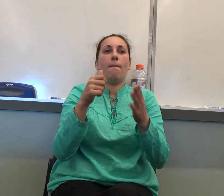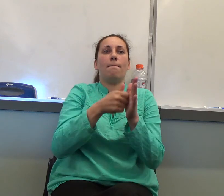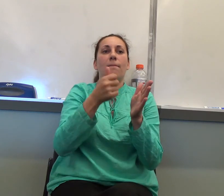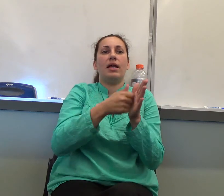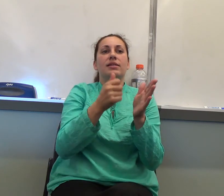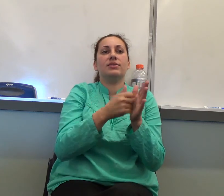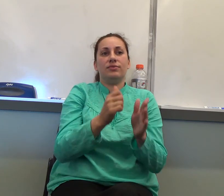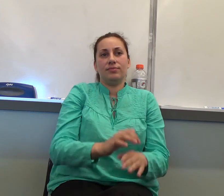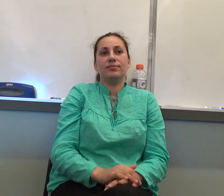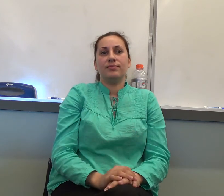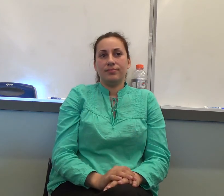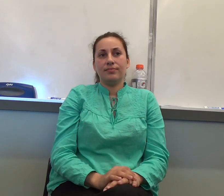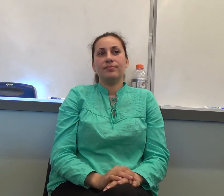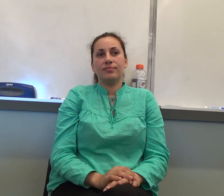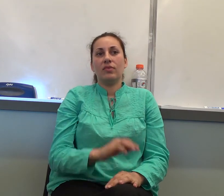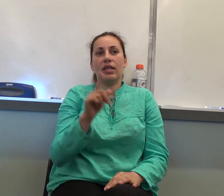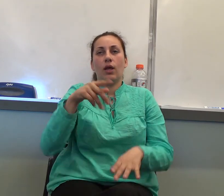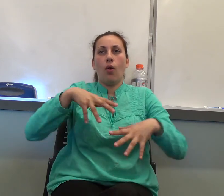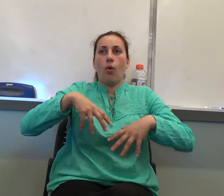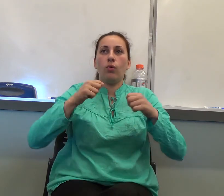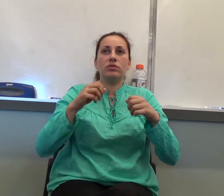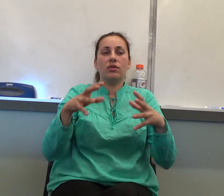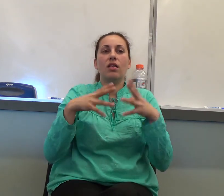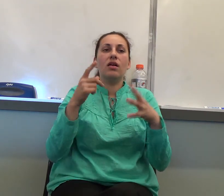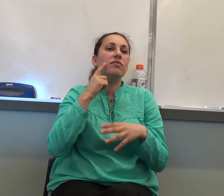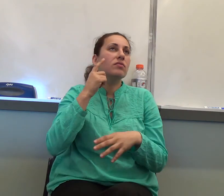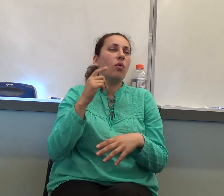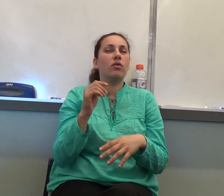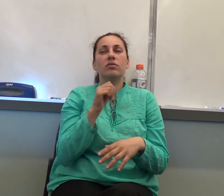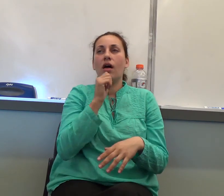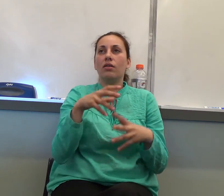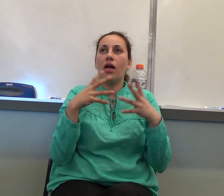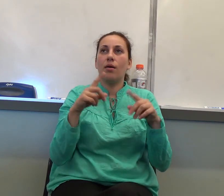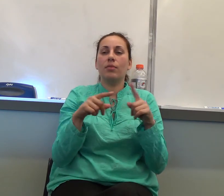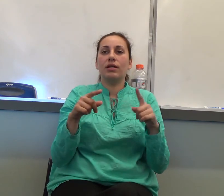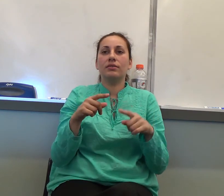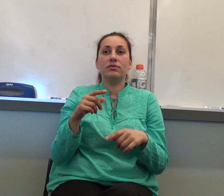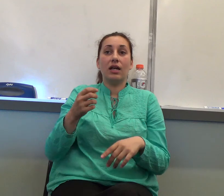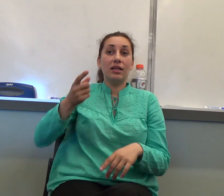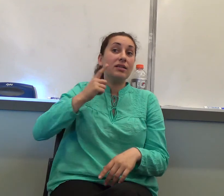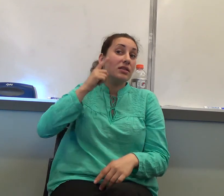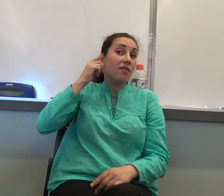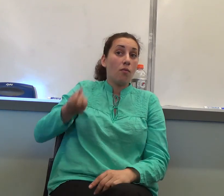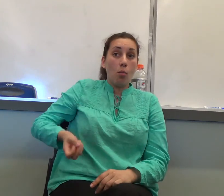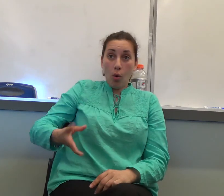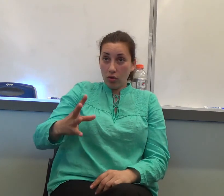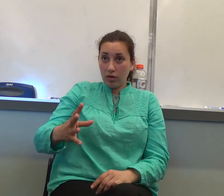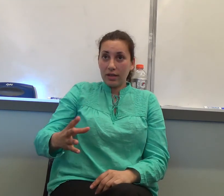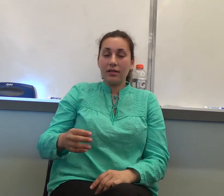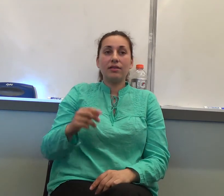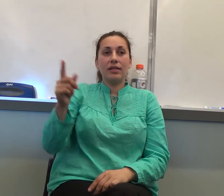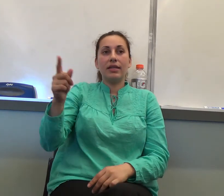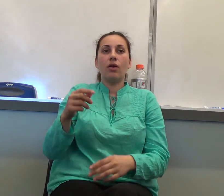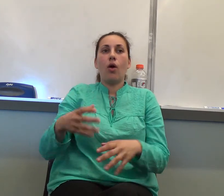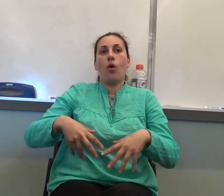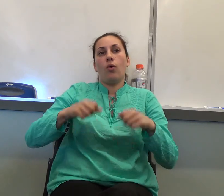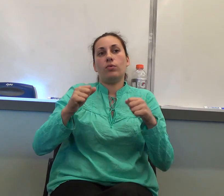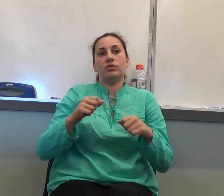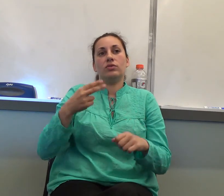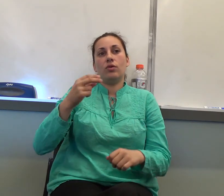doing 10 into 3.6. All right, that's whole numbers, so we don't need to do anything about shifting decimal points. And that goes in